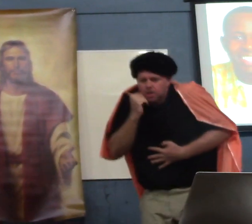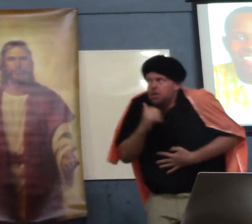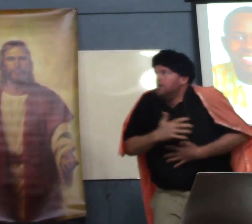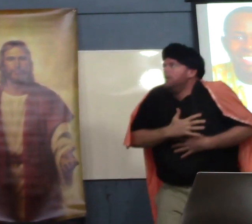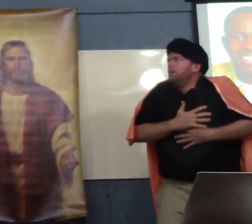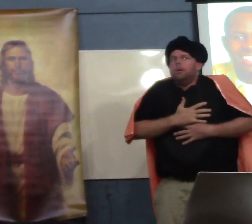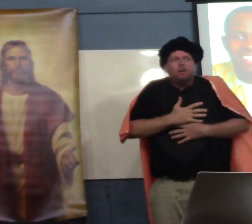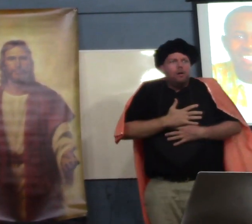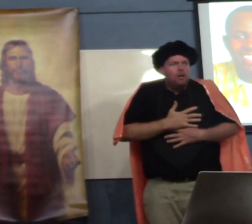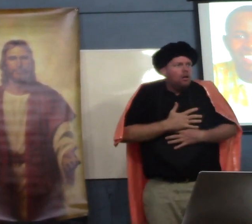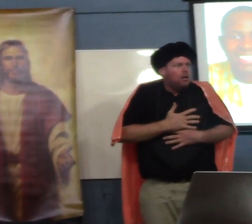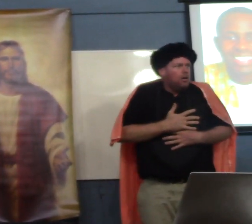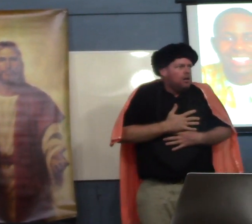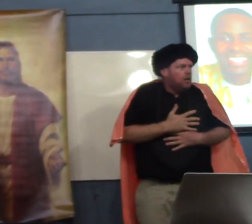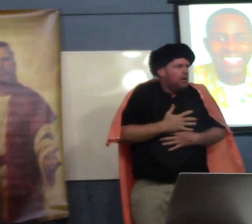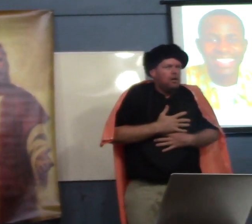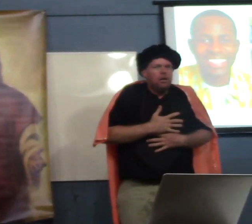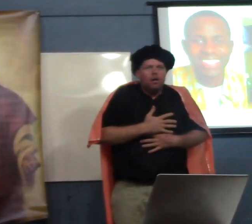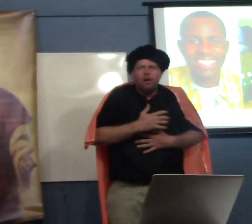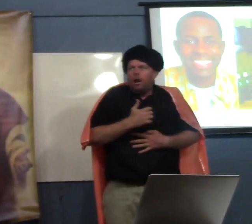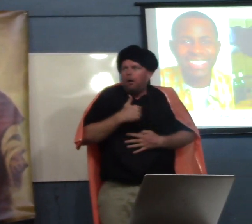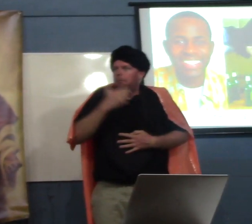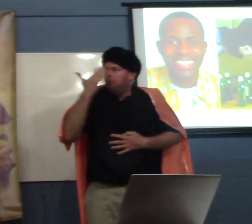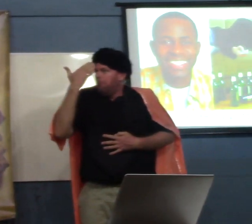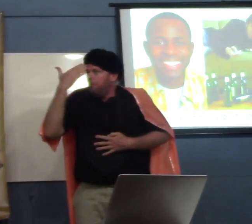Oh dear, oh dear. That was wrong.